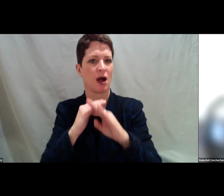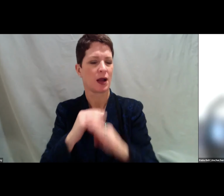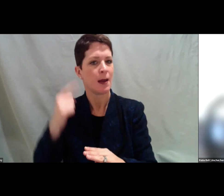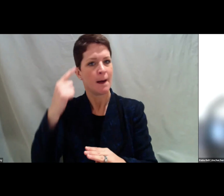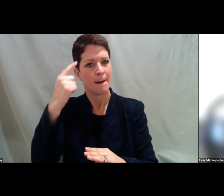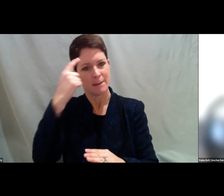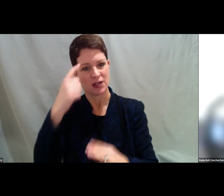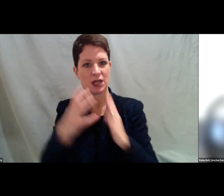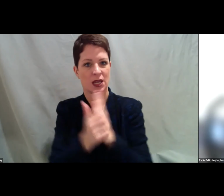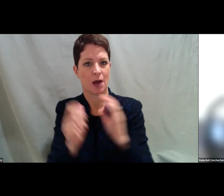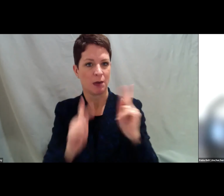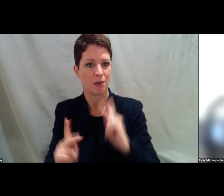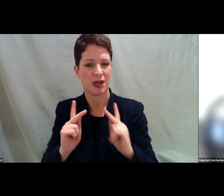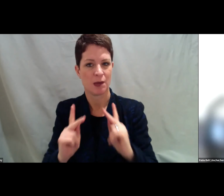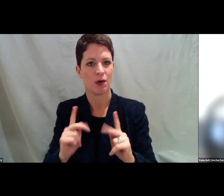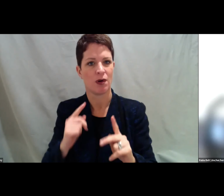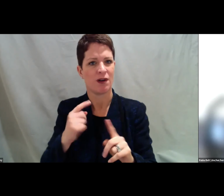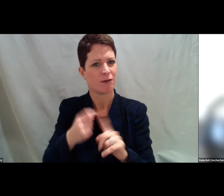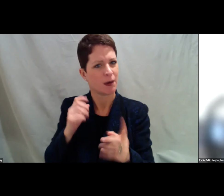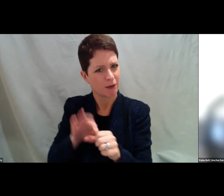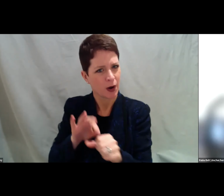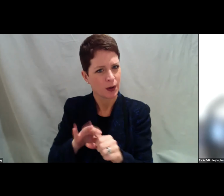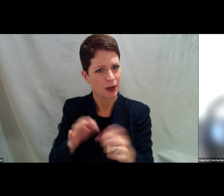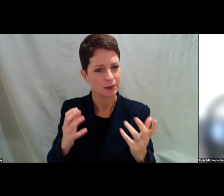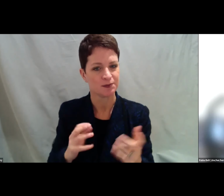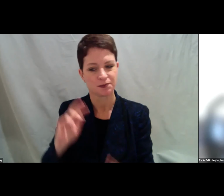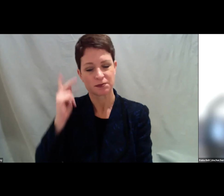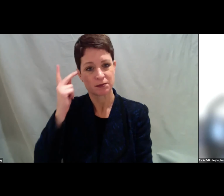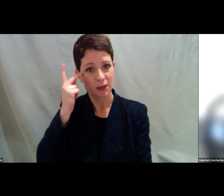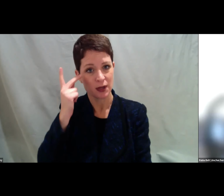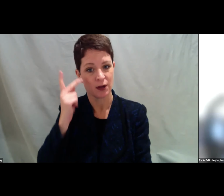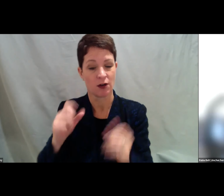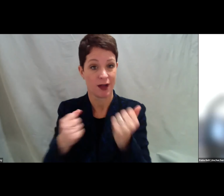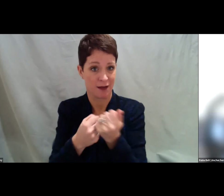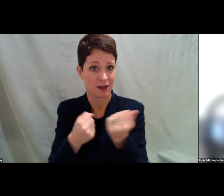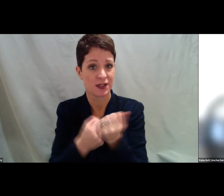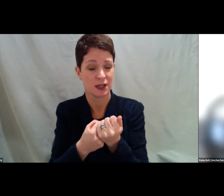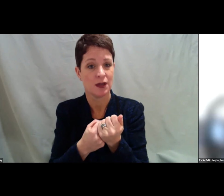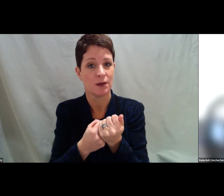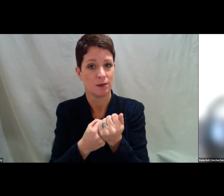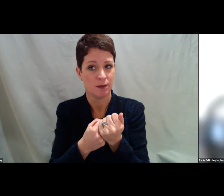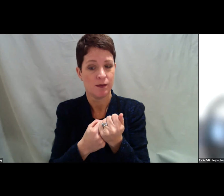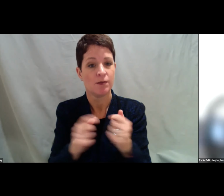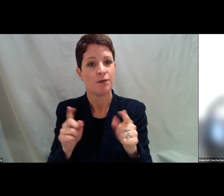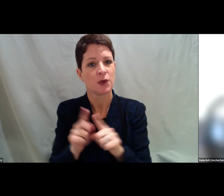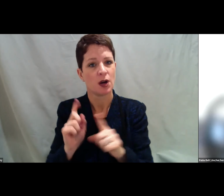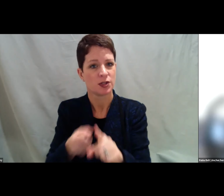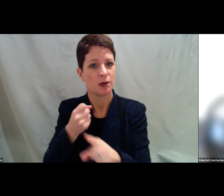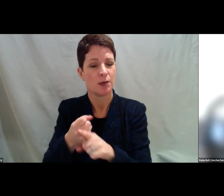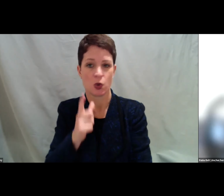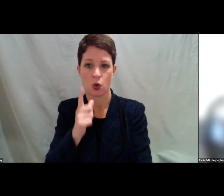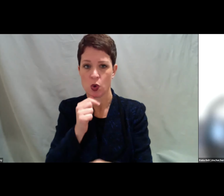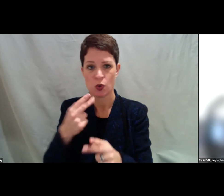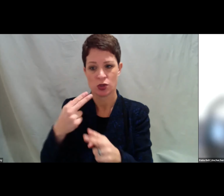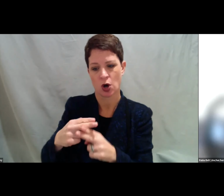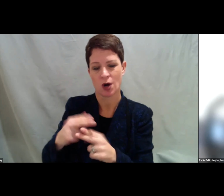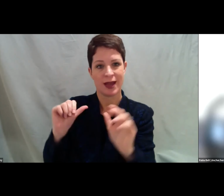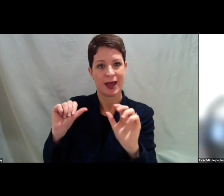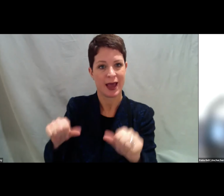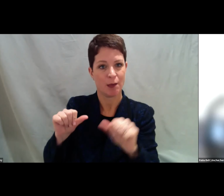incompetent people in their localities from voting. Political advocacy also shaped who was considered